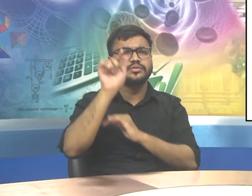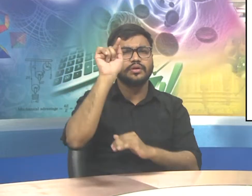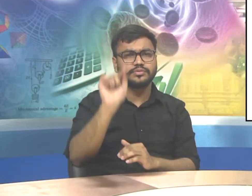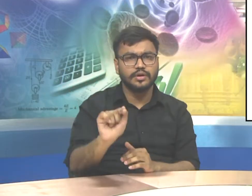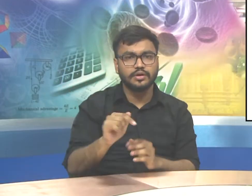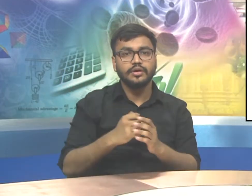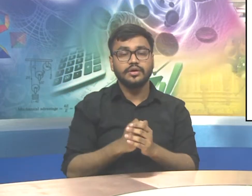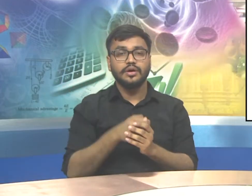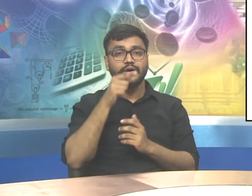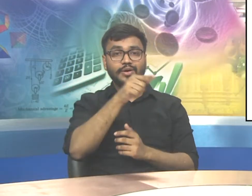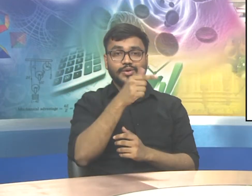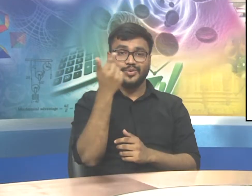Later, humans